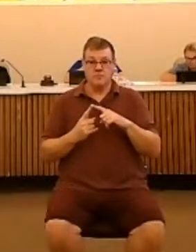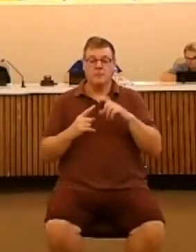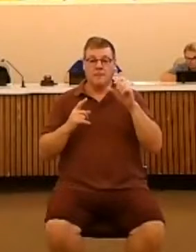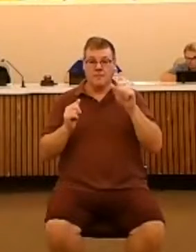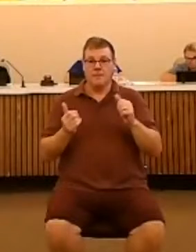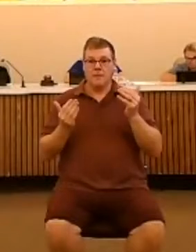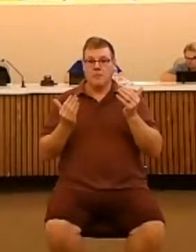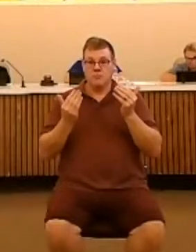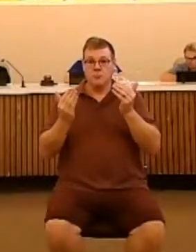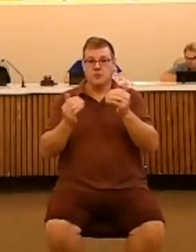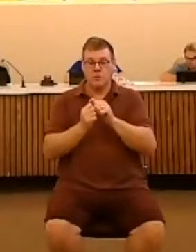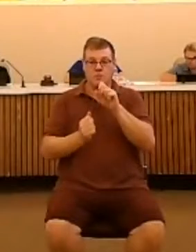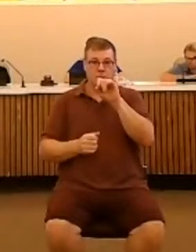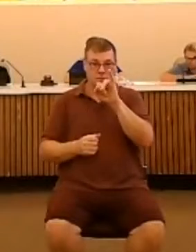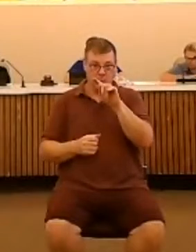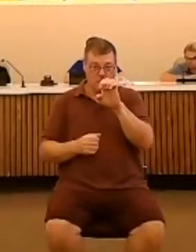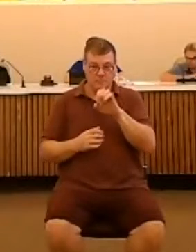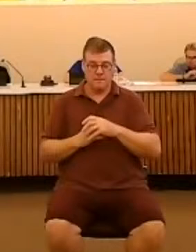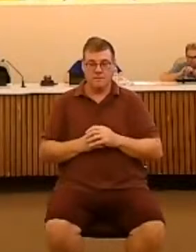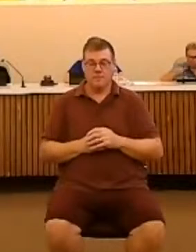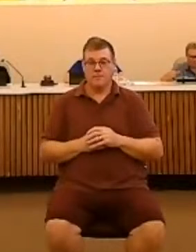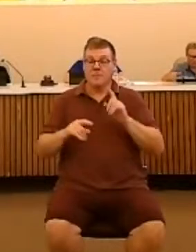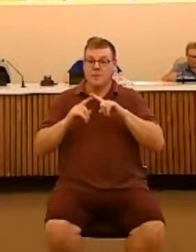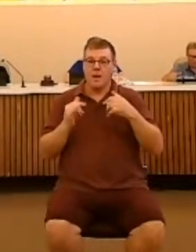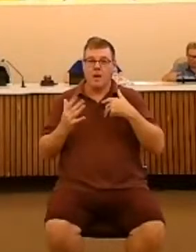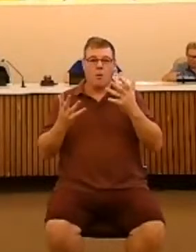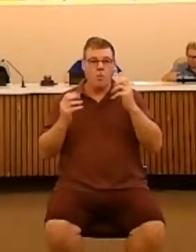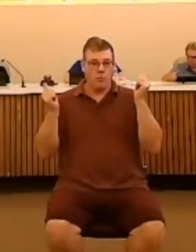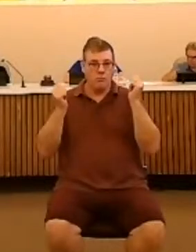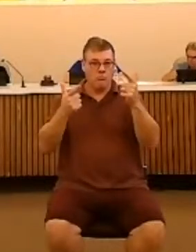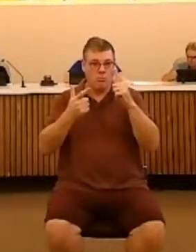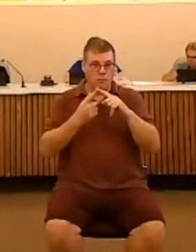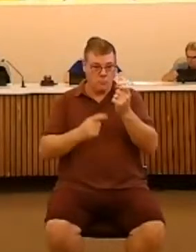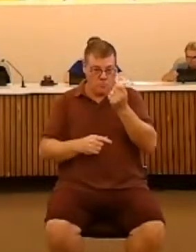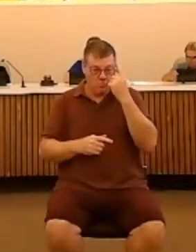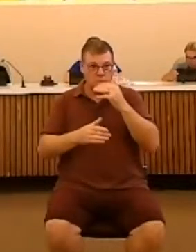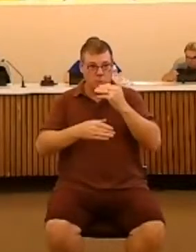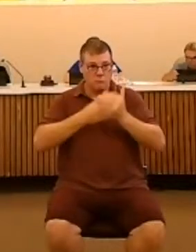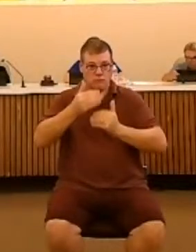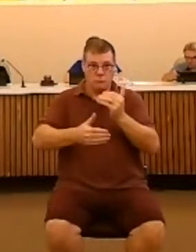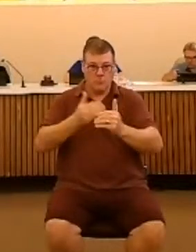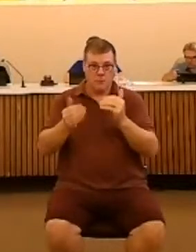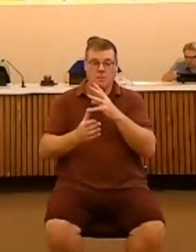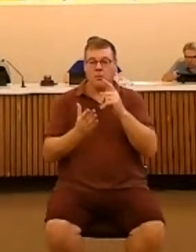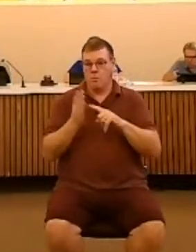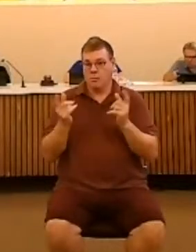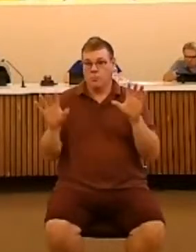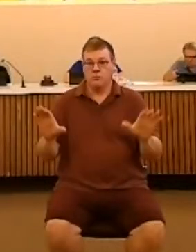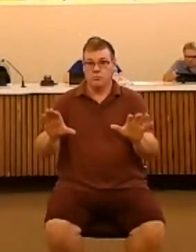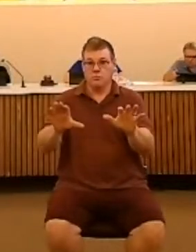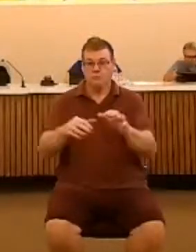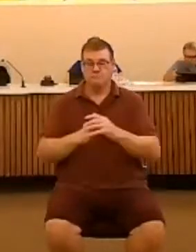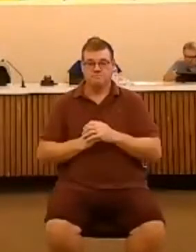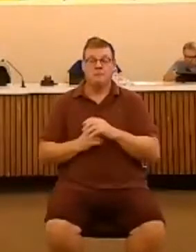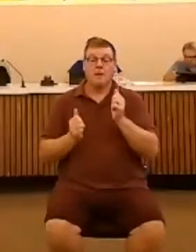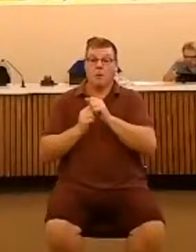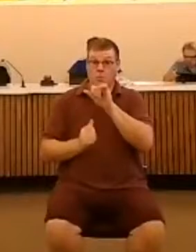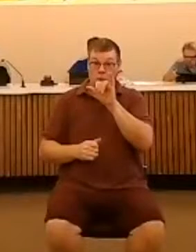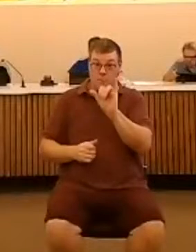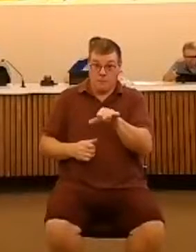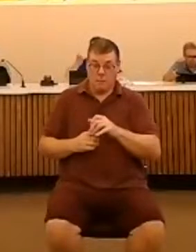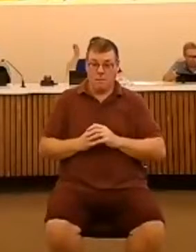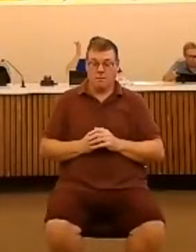proceed with the site plan. So I just wanted everybody to understand what's involved in the process and what we're doing here. So with that